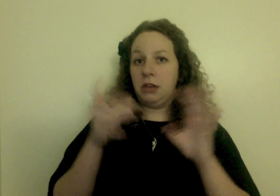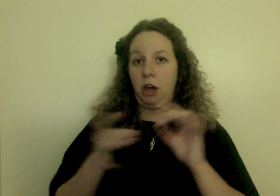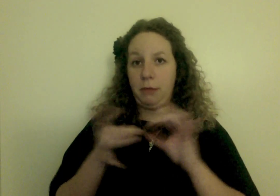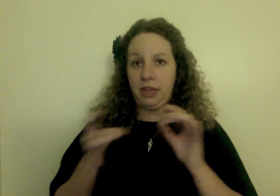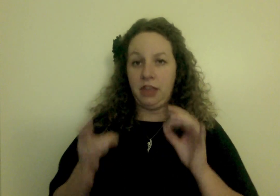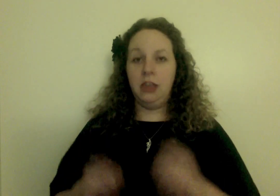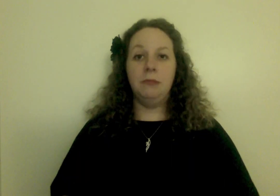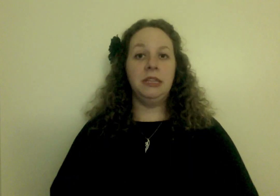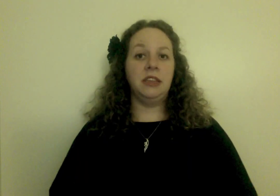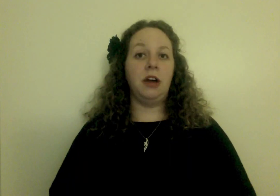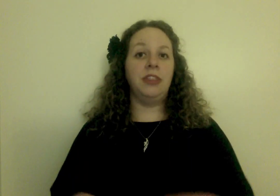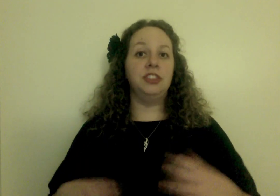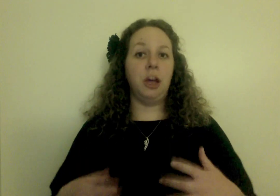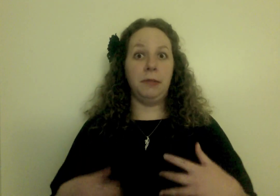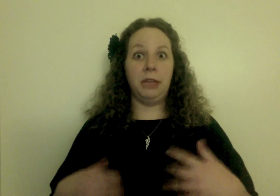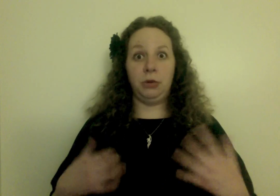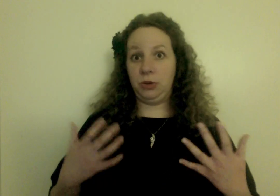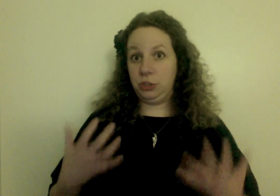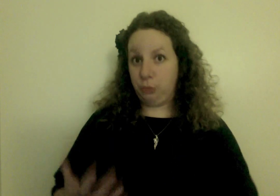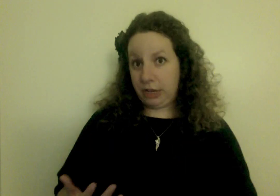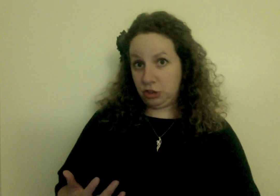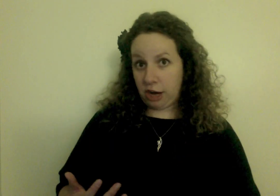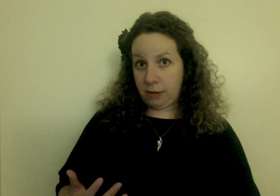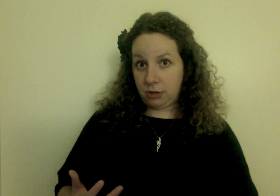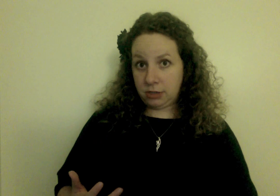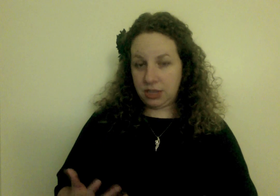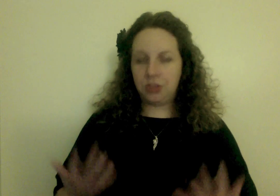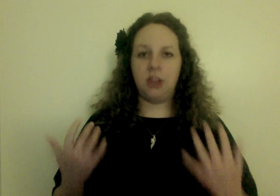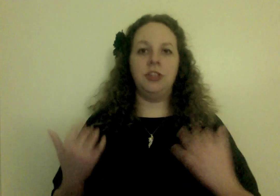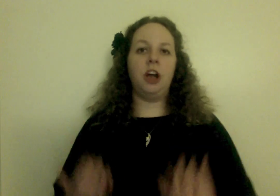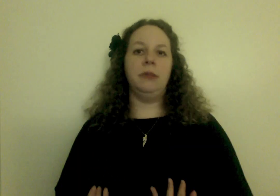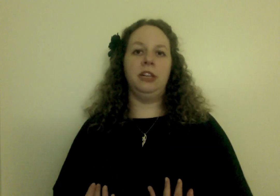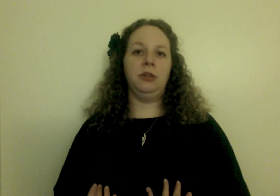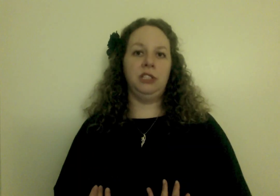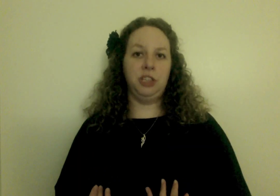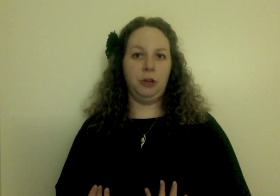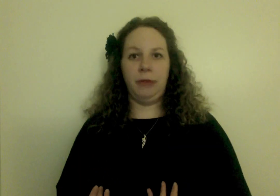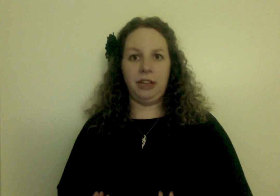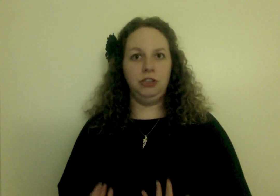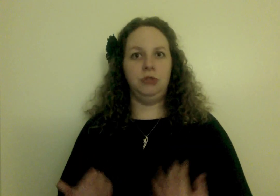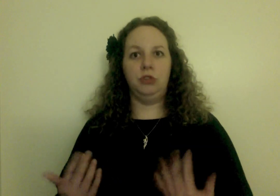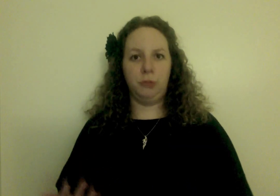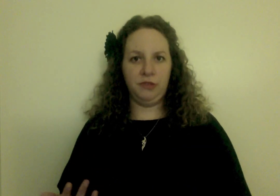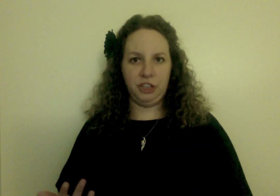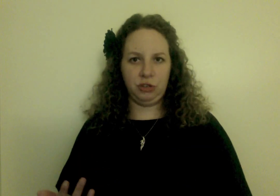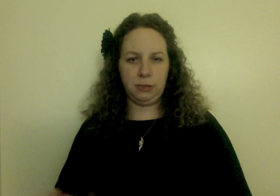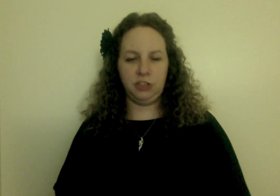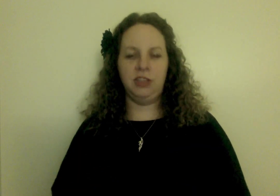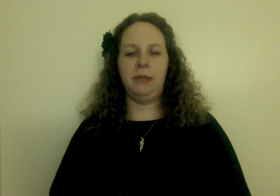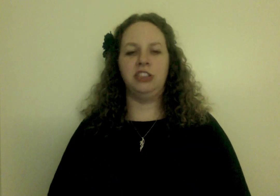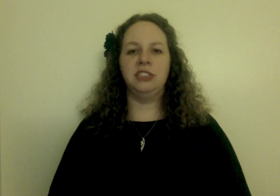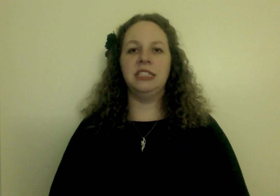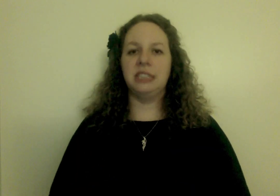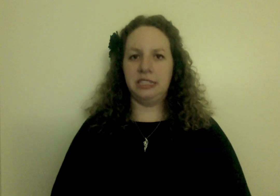comment means that on the topic you're going to raise your eyebrows and then on the comment you're going to go back to a normal facial expression that matches the sentence.